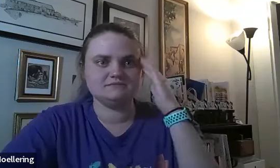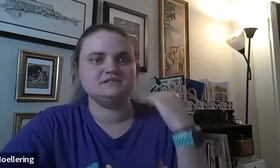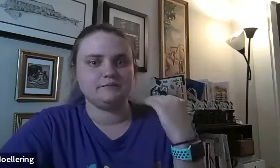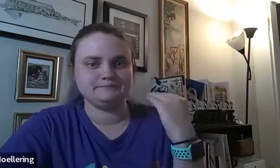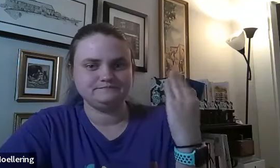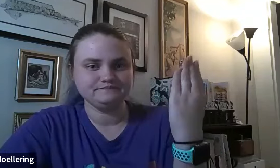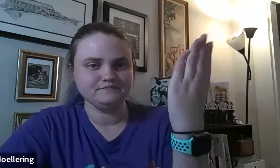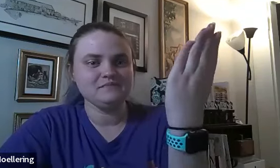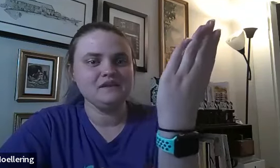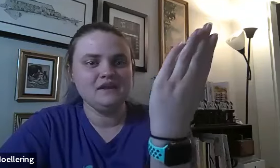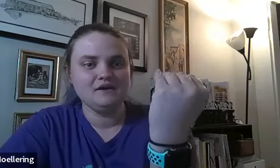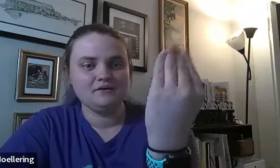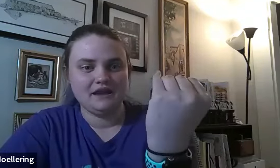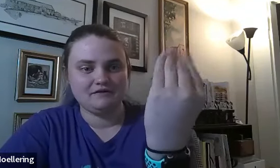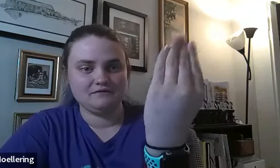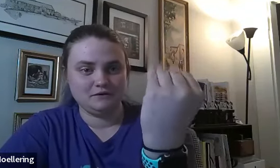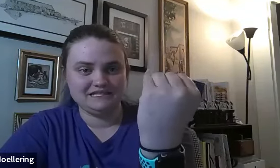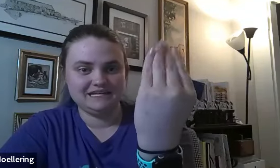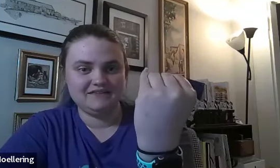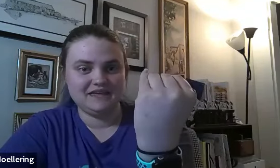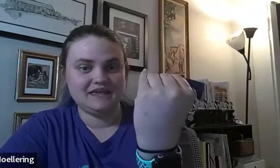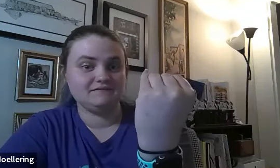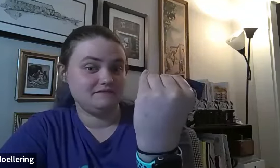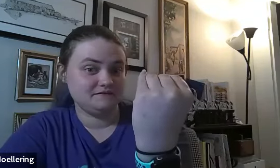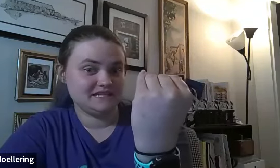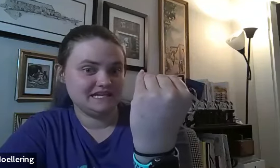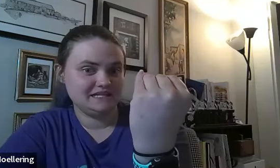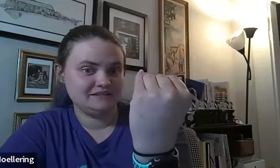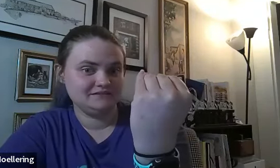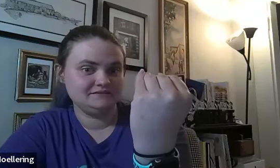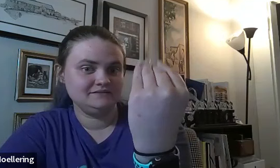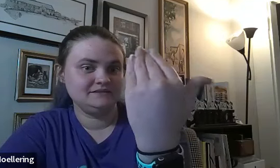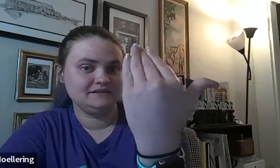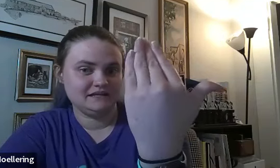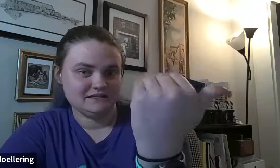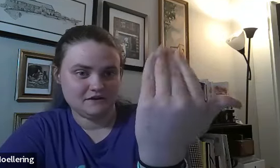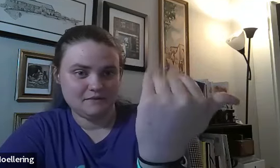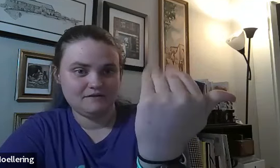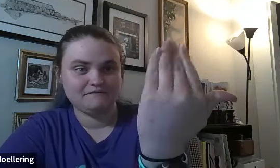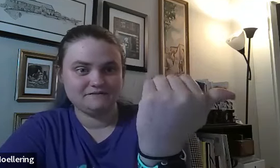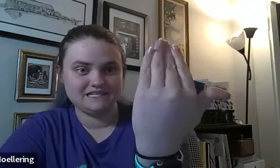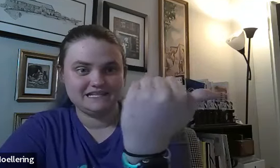So we have our 14, and then 15 is the thumb out,